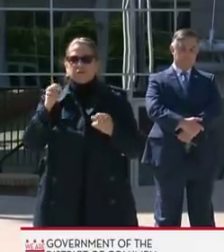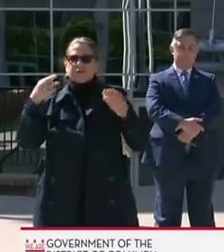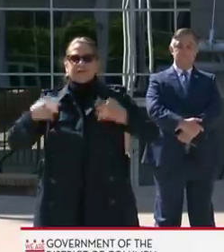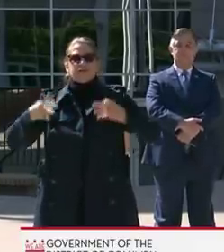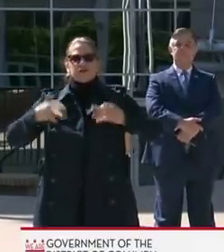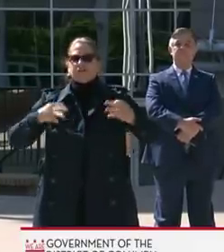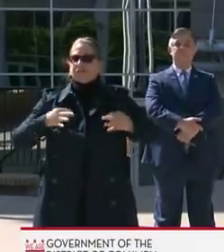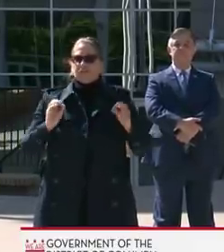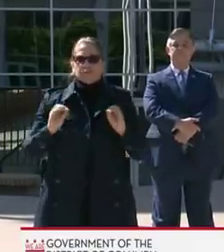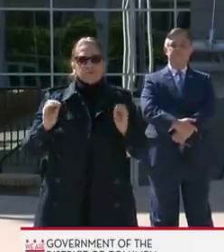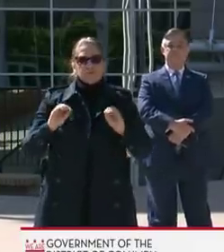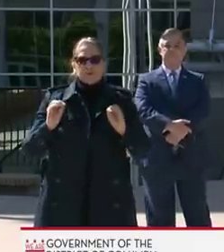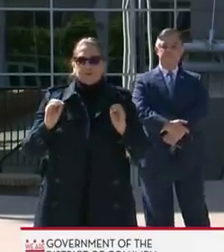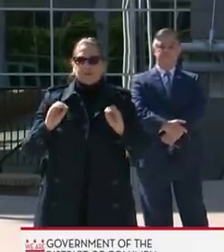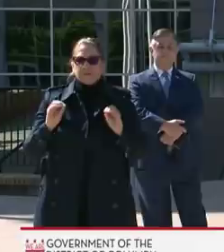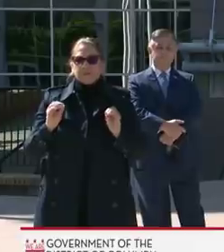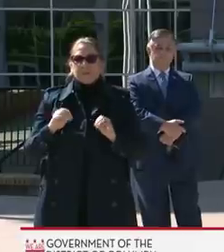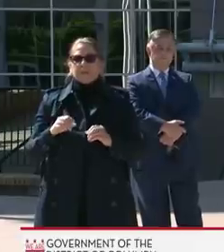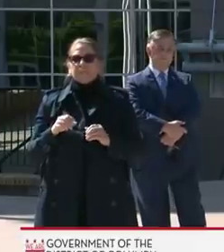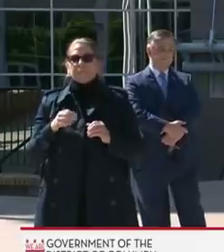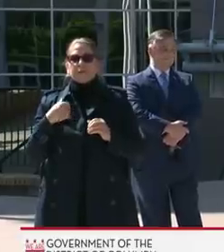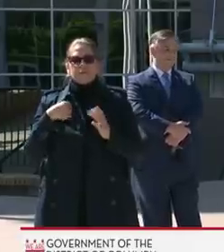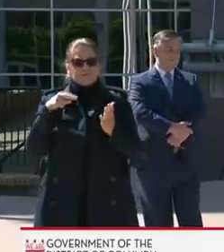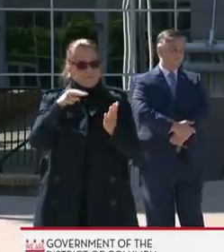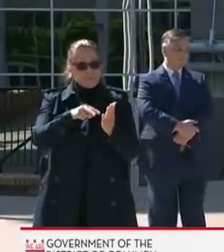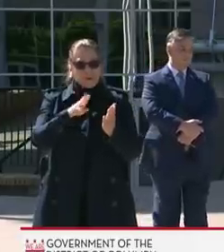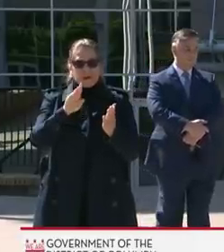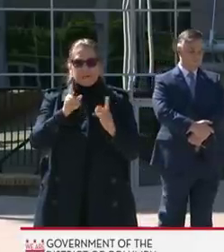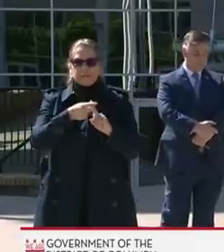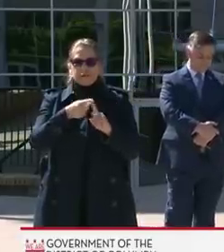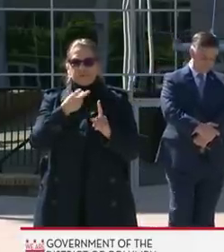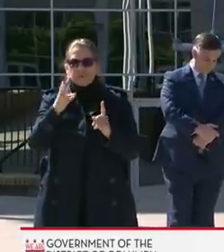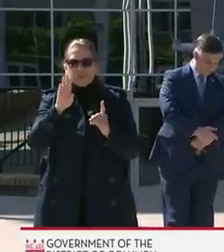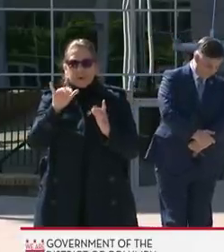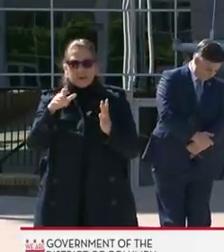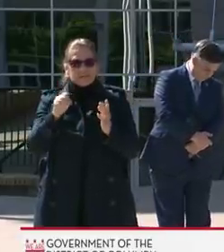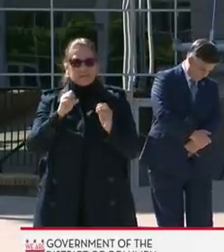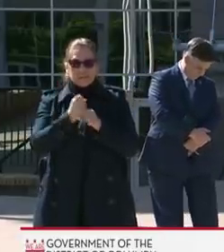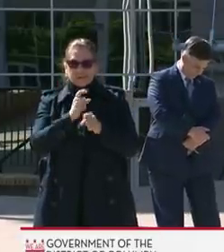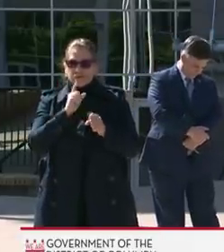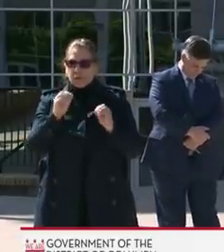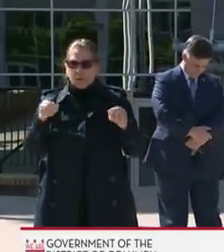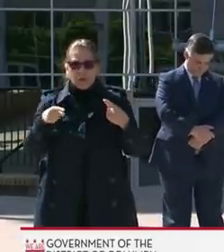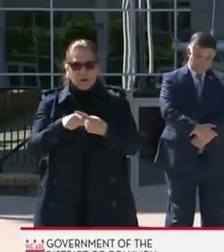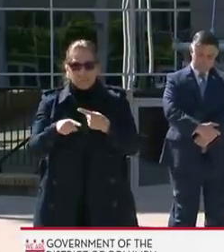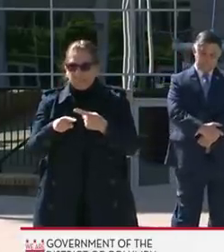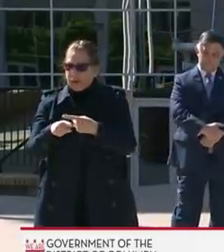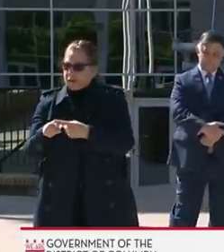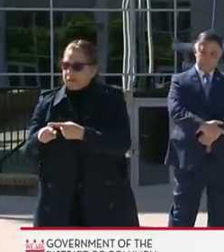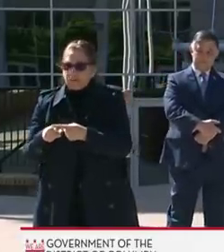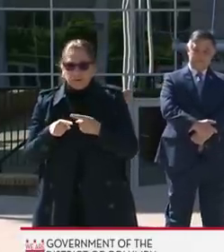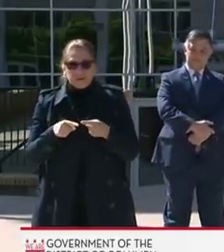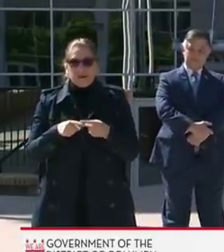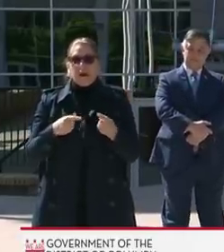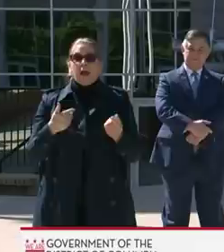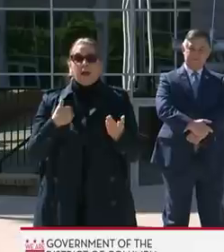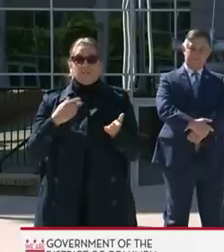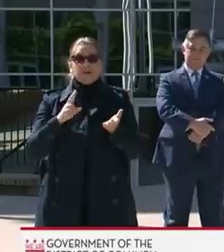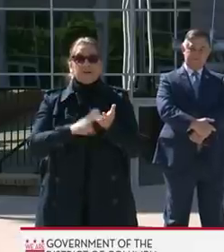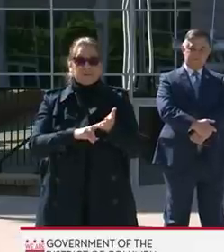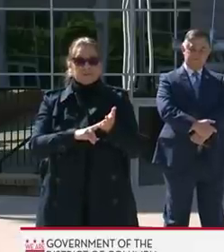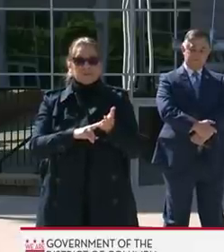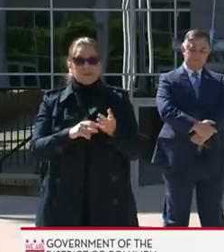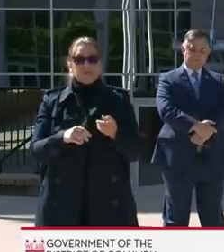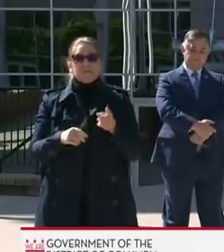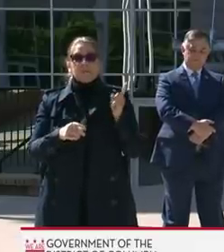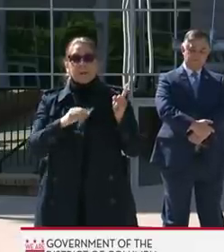controversial. And we have some contracts that the Mayor had submitted. I believe all the contracts are related to the